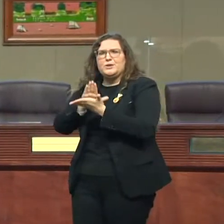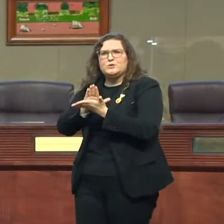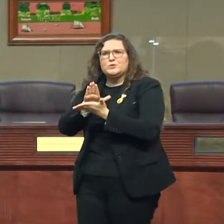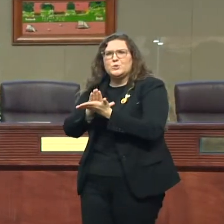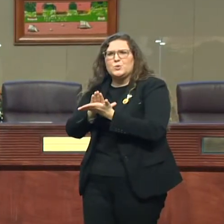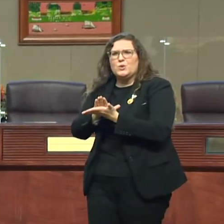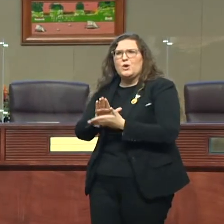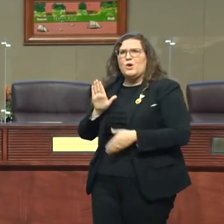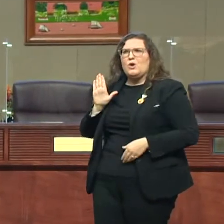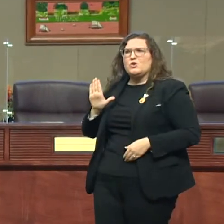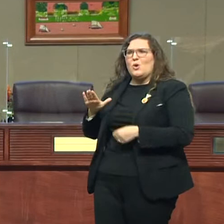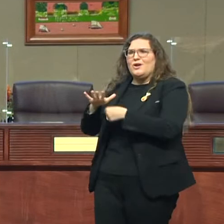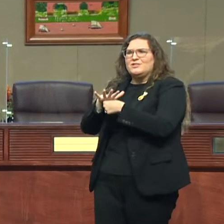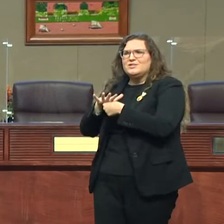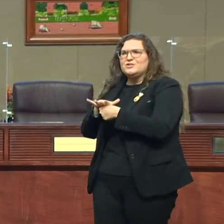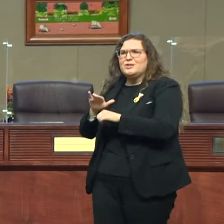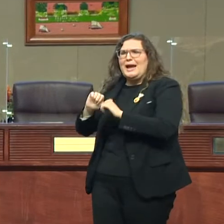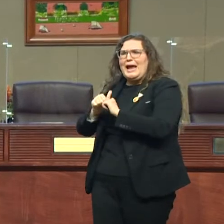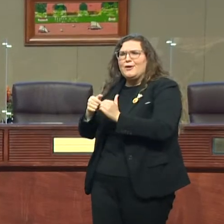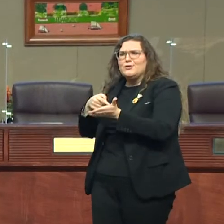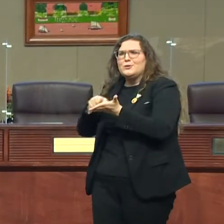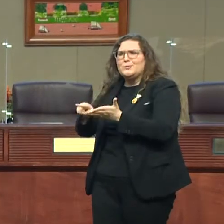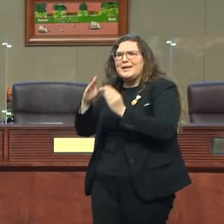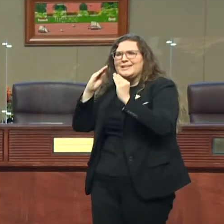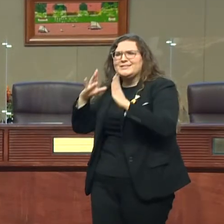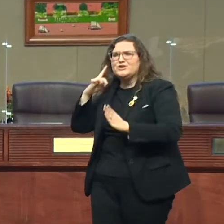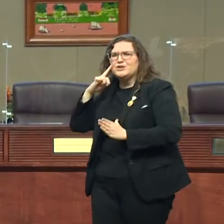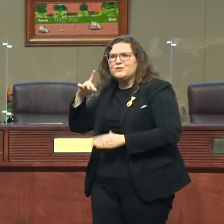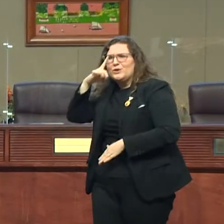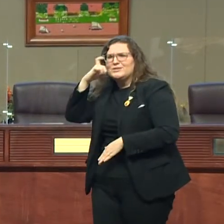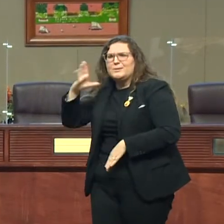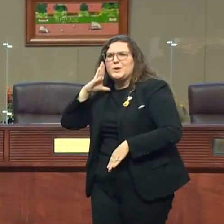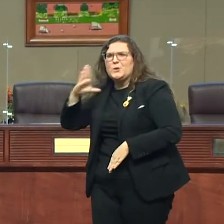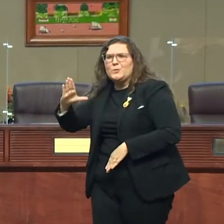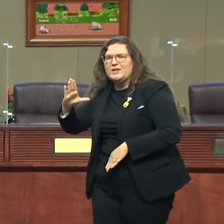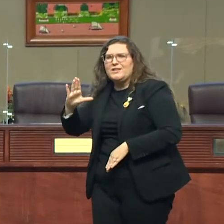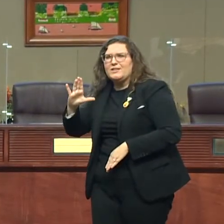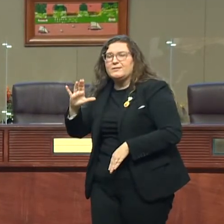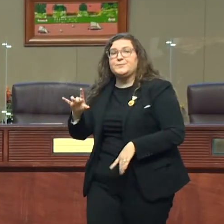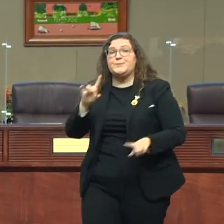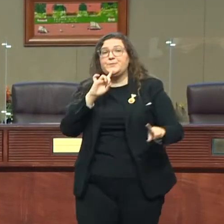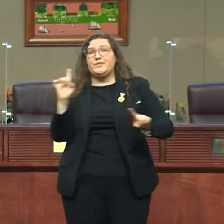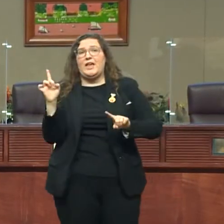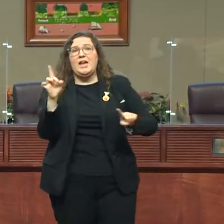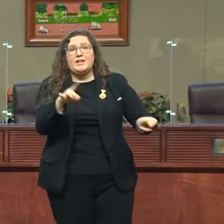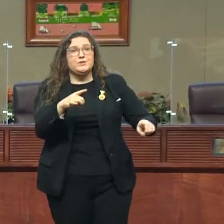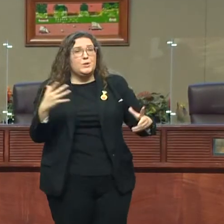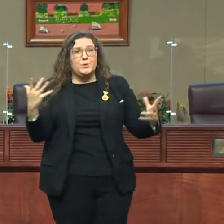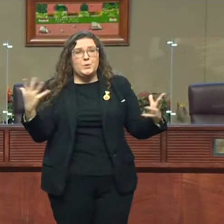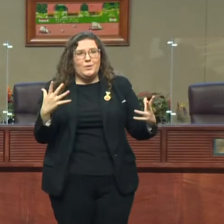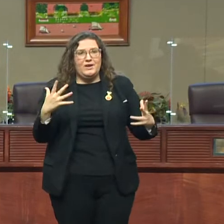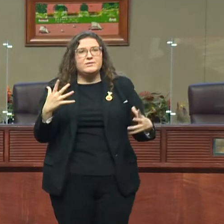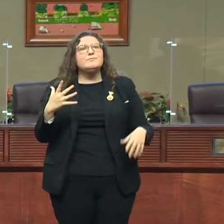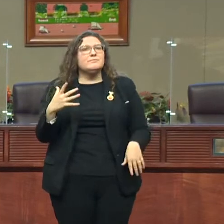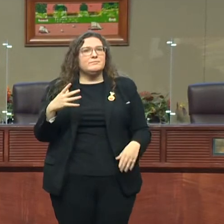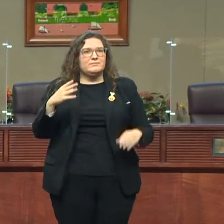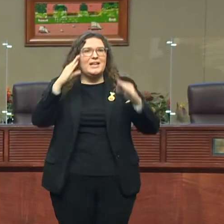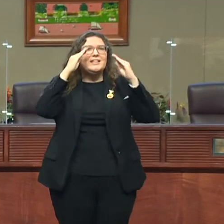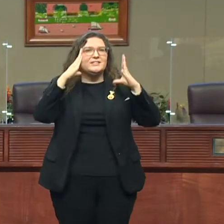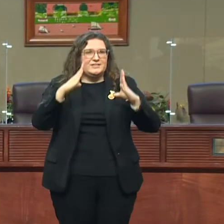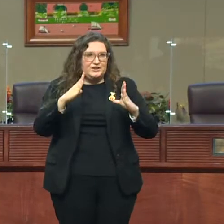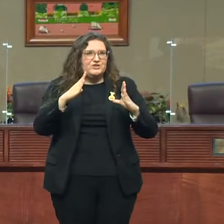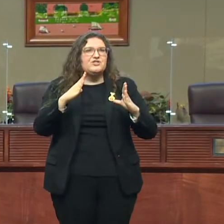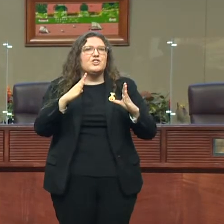district pay teachers for the summer? What's the plan for that? Teachers during the summer have always been paid